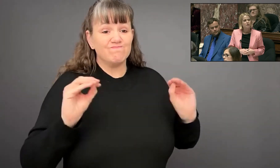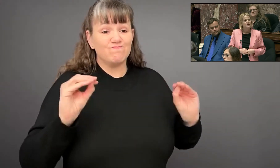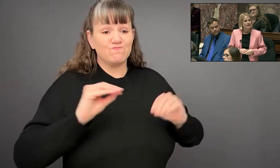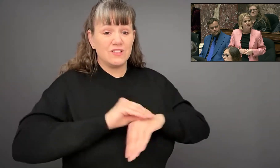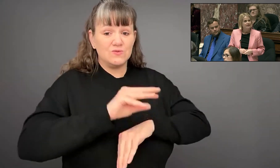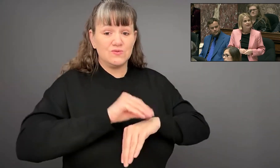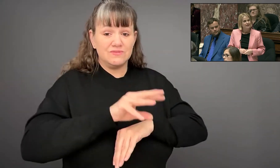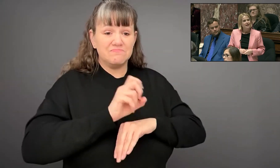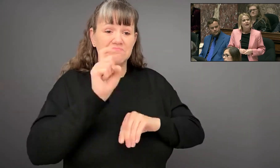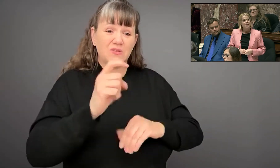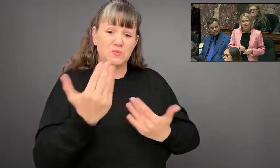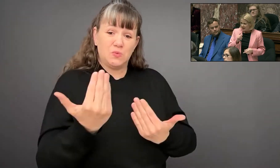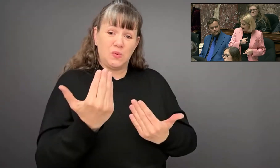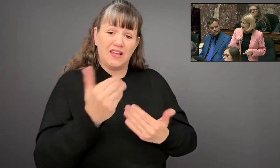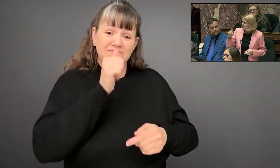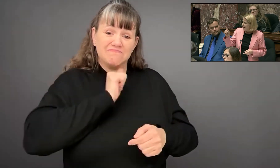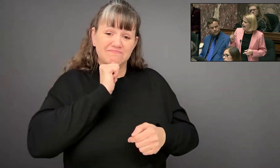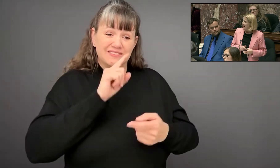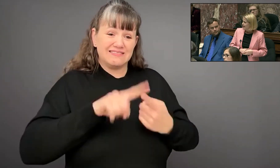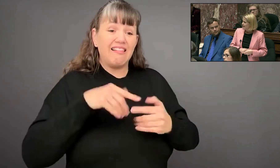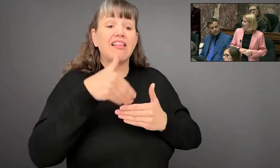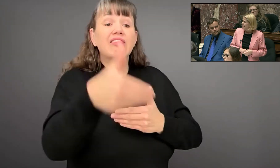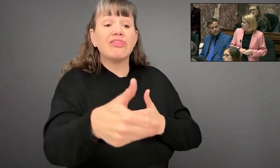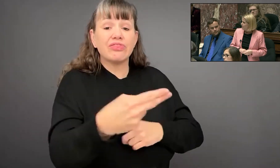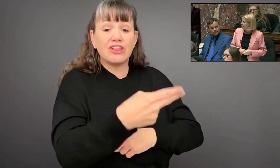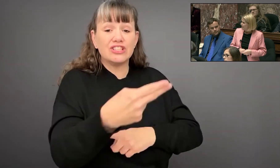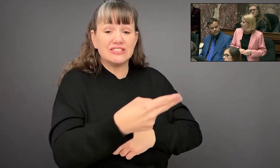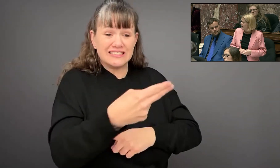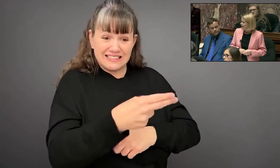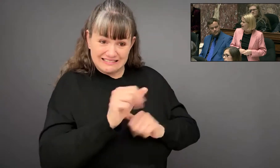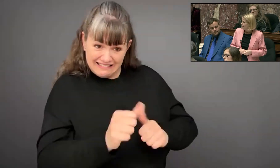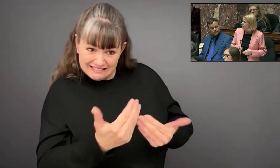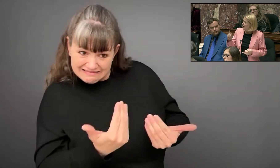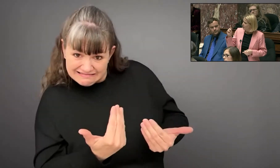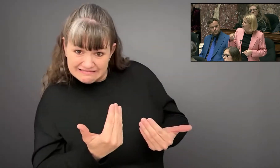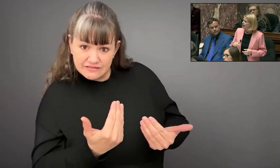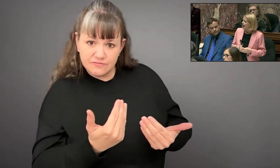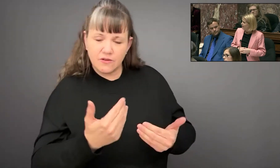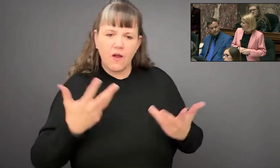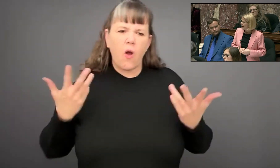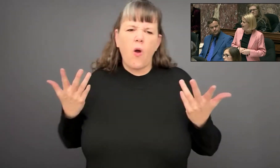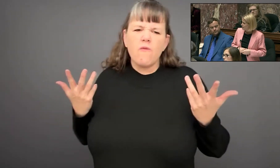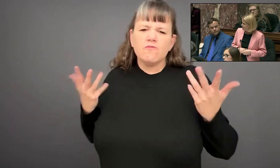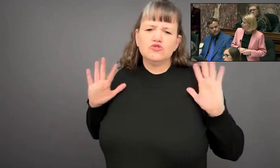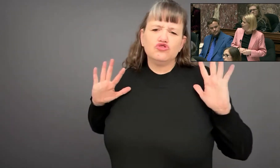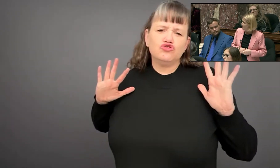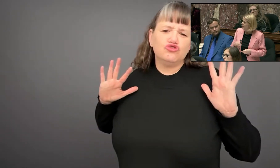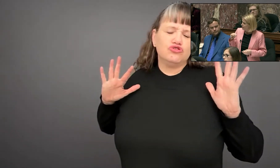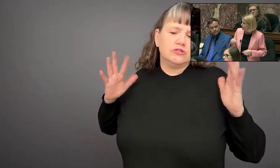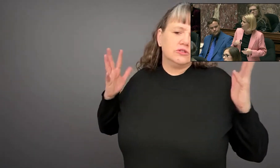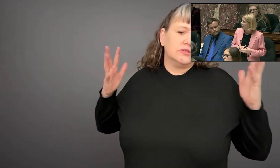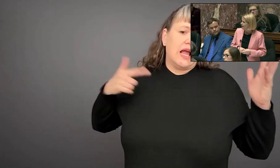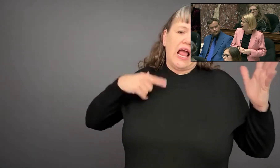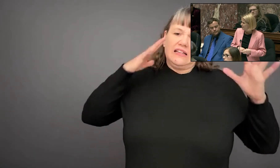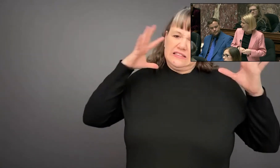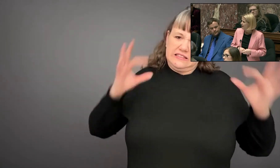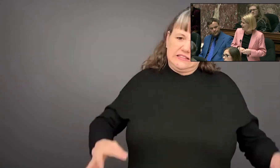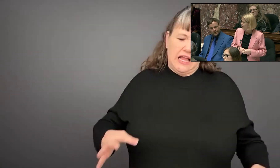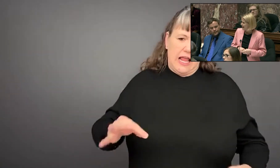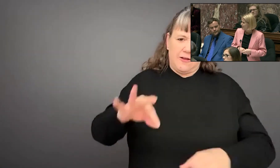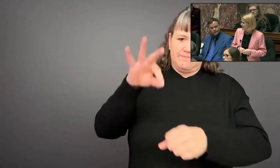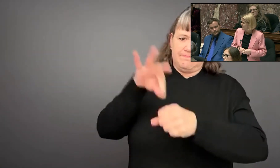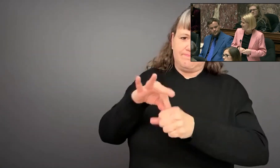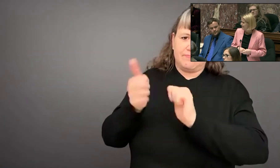just hold it in? That's the day I decided to run for MLA. So I will work every day to ensure that we are improving our